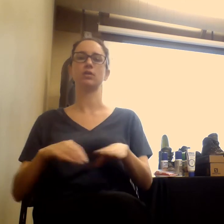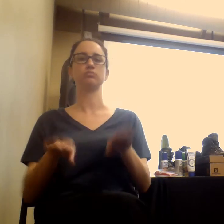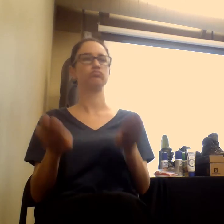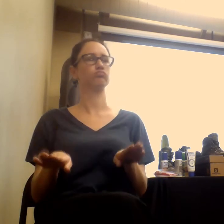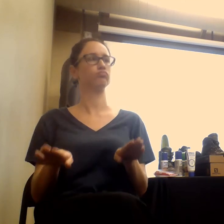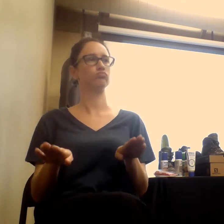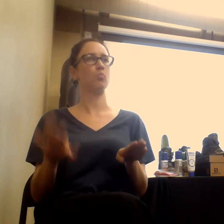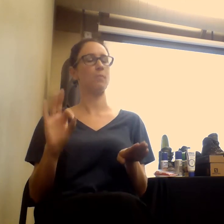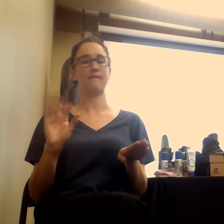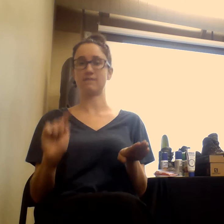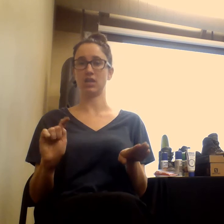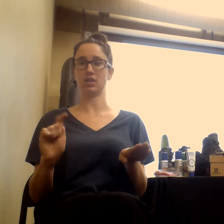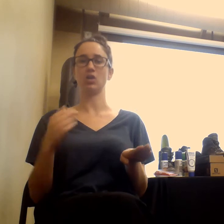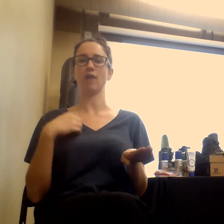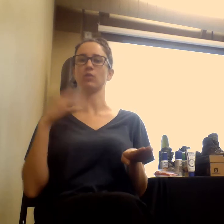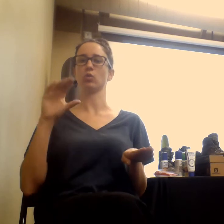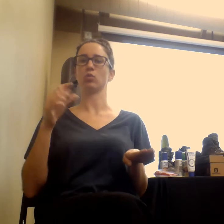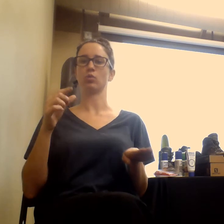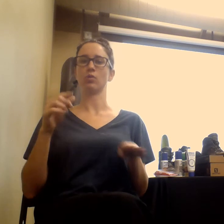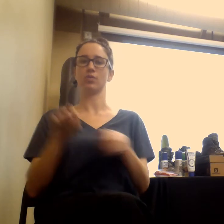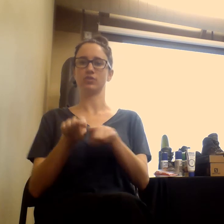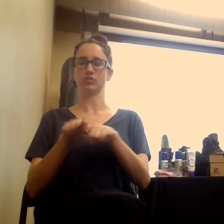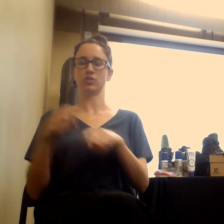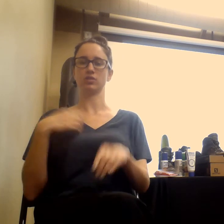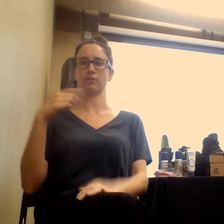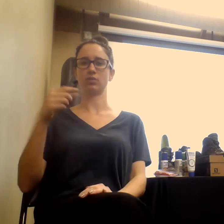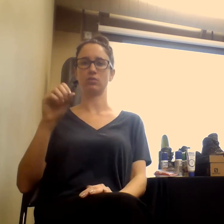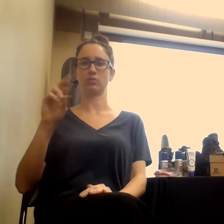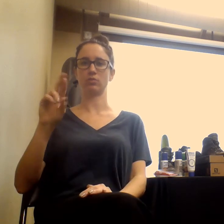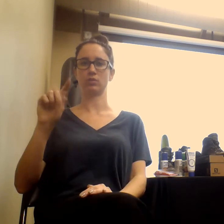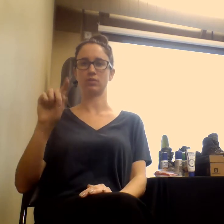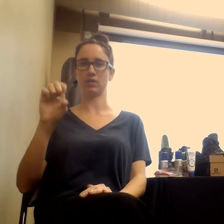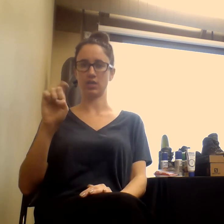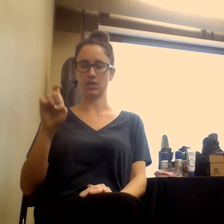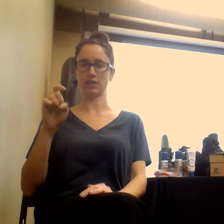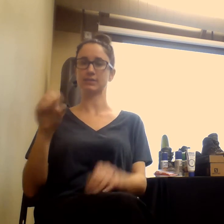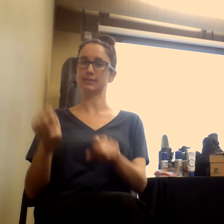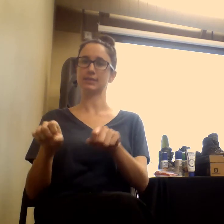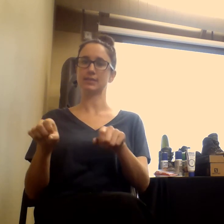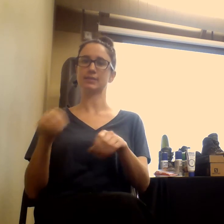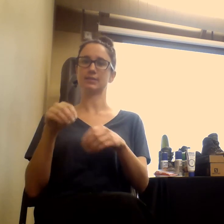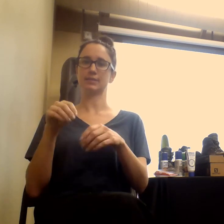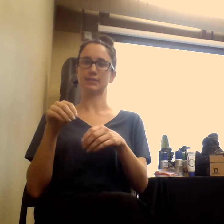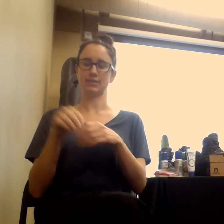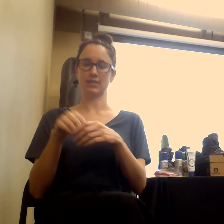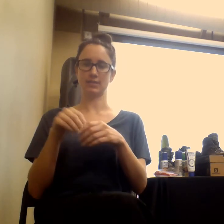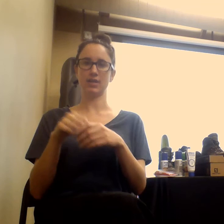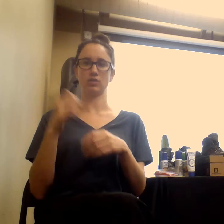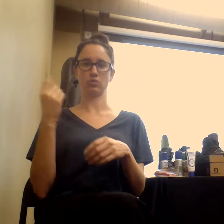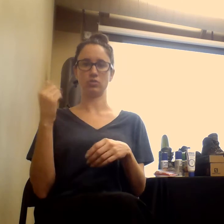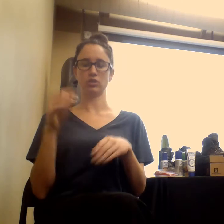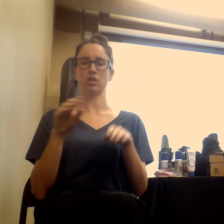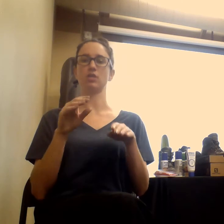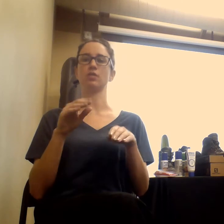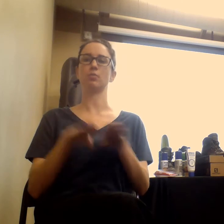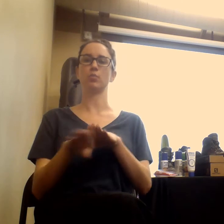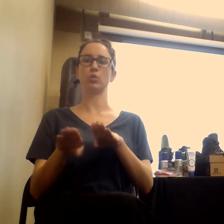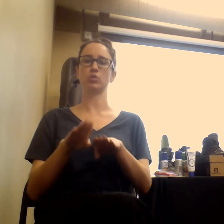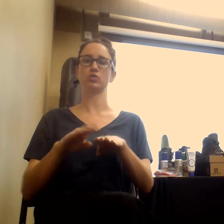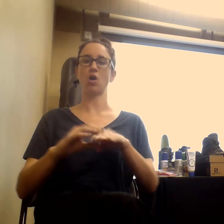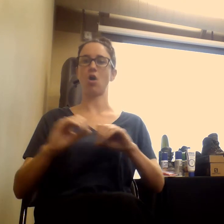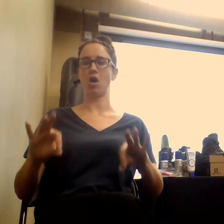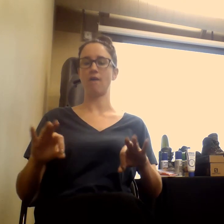sweaty, right? They're not as fresh as the morning sun, but I let my feet dry. And this is true no matter what the temperature is,